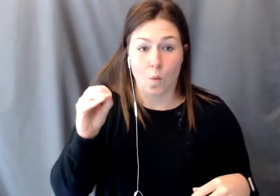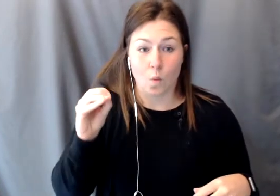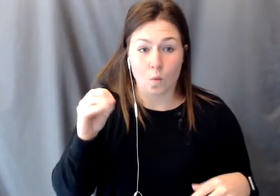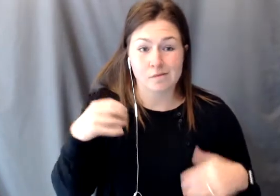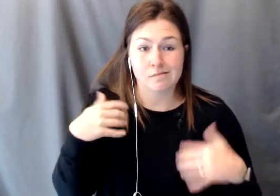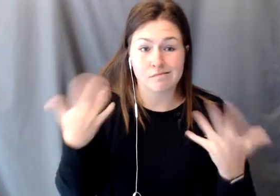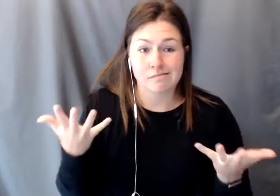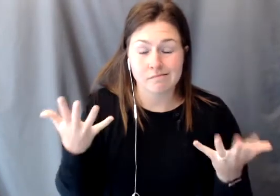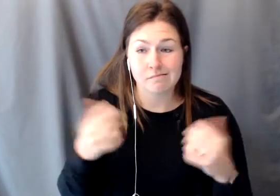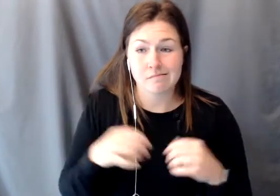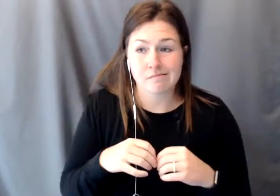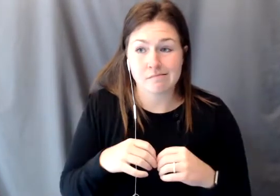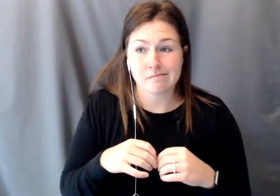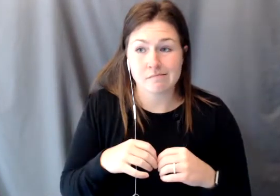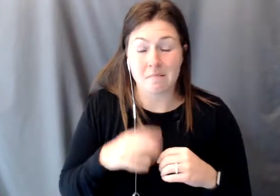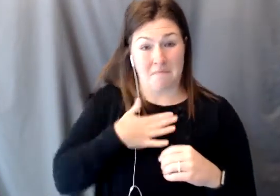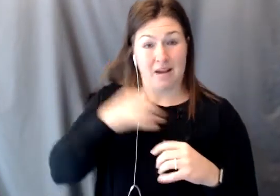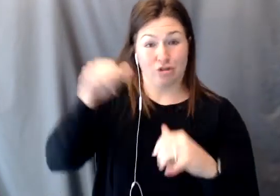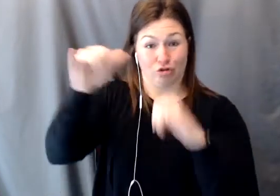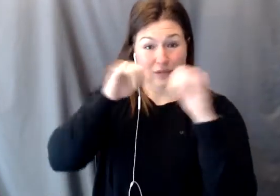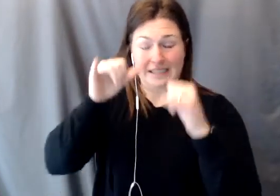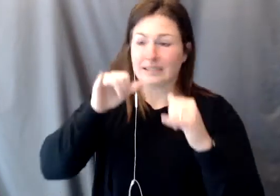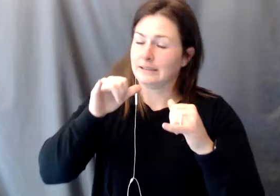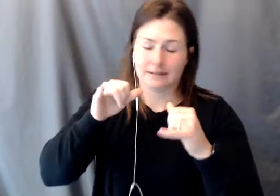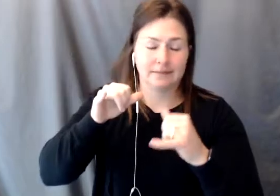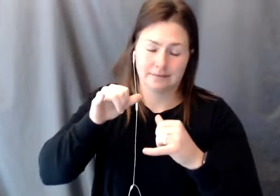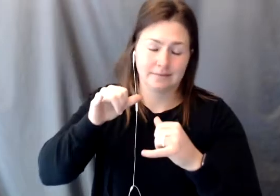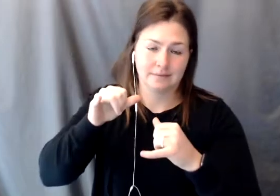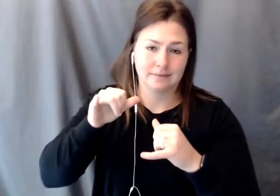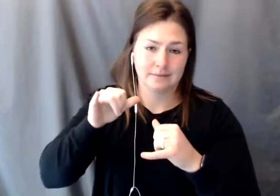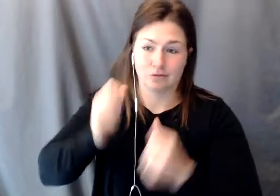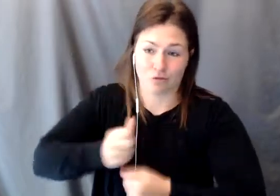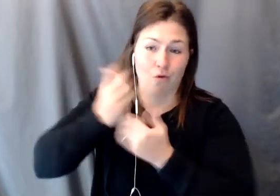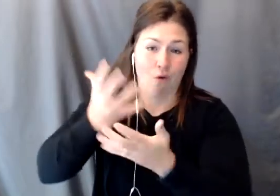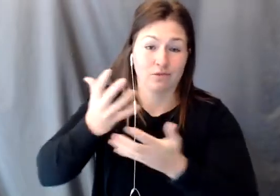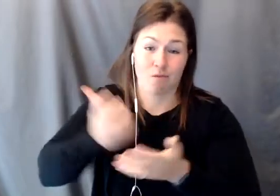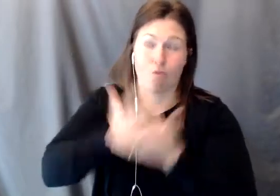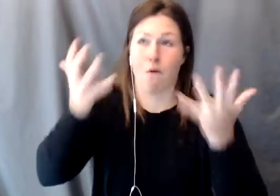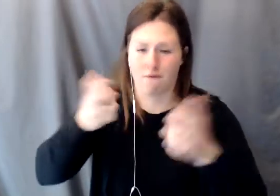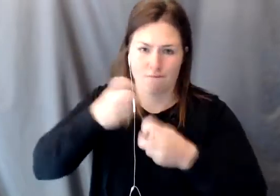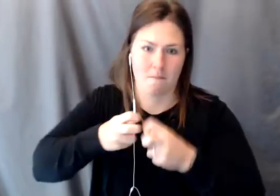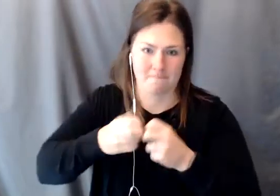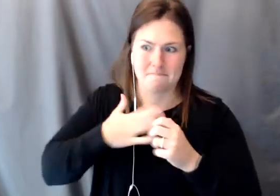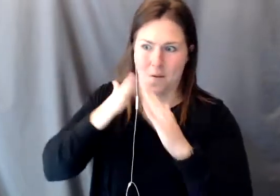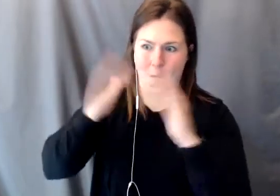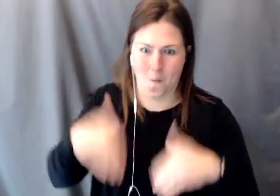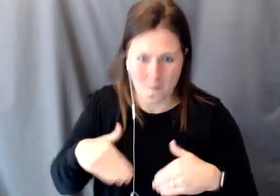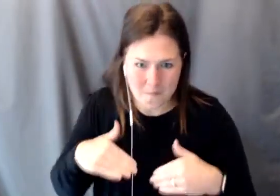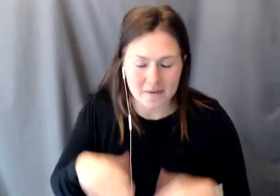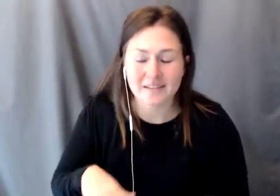my drinking caused a lot of problems in our home, mostly because when I get a belly full of booze, I